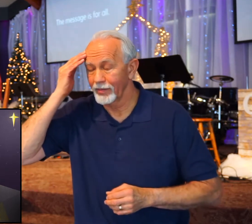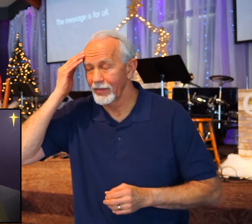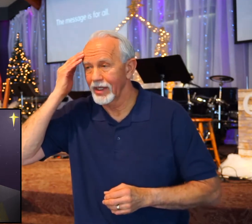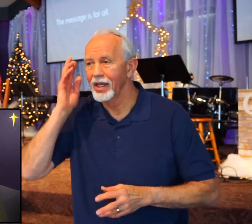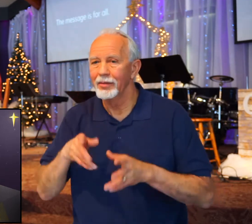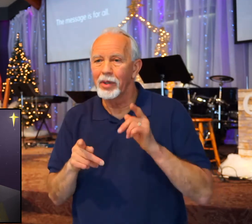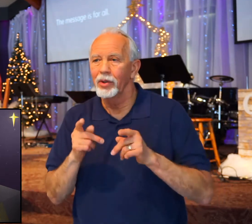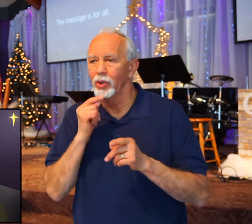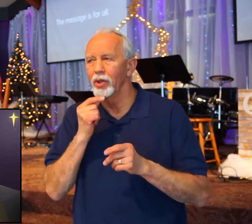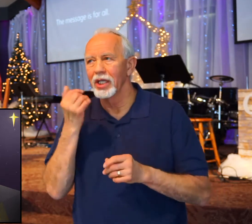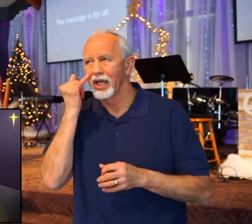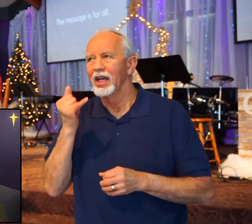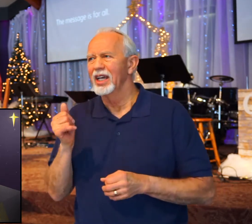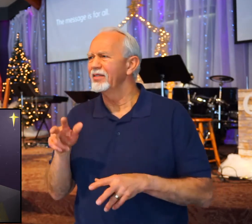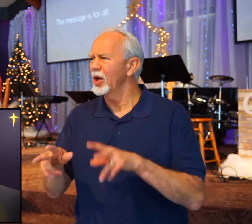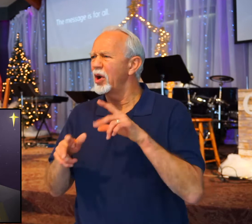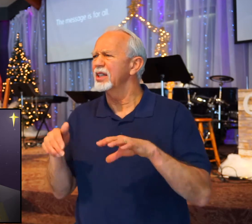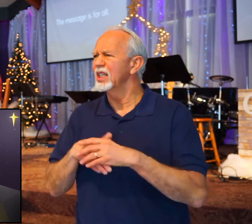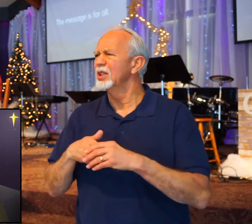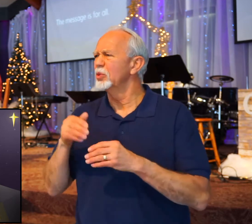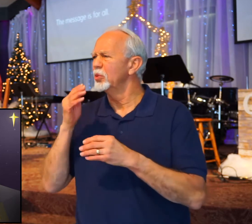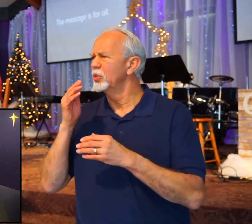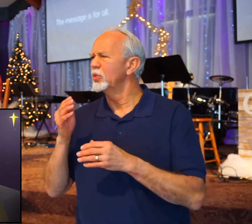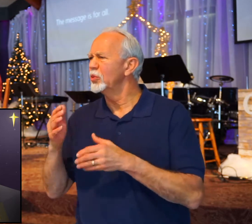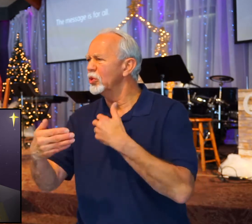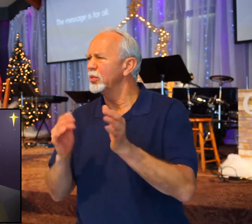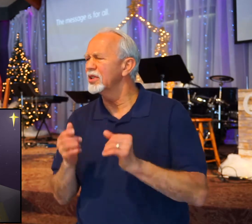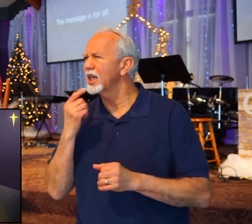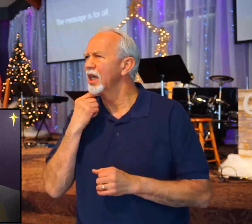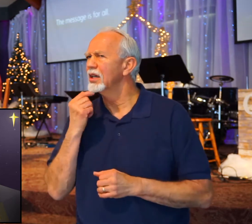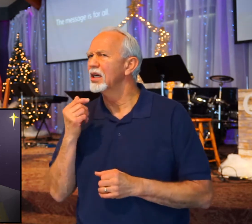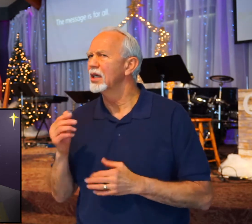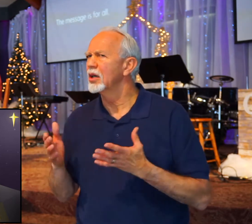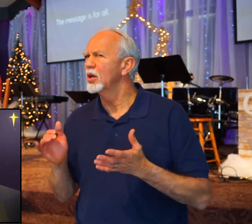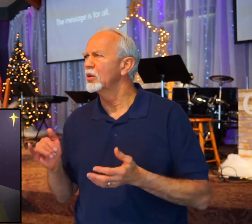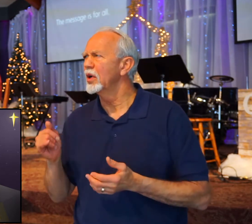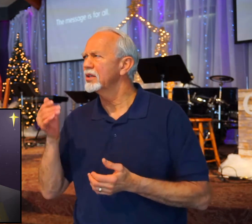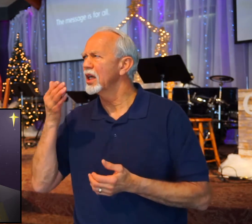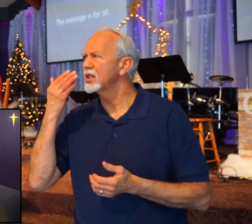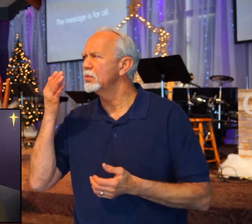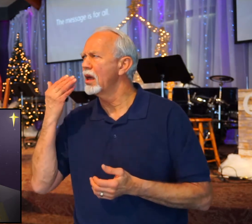who, if they walked in the room, you might say, "What's that smell?"